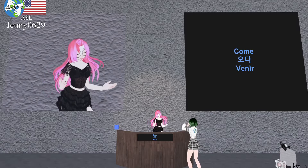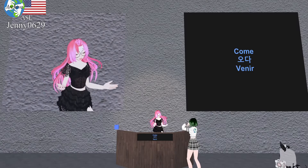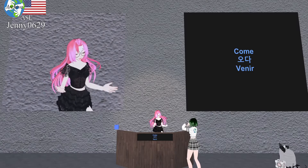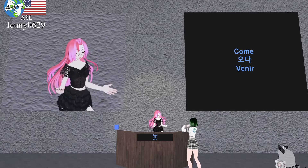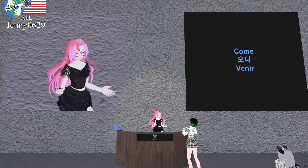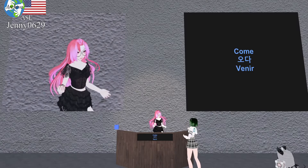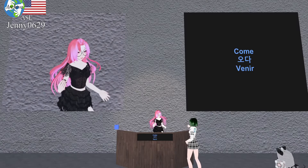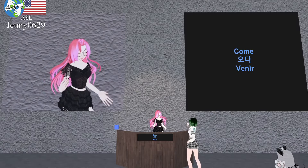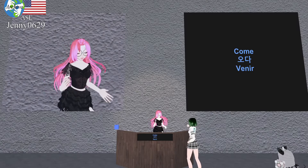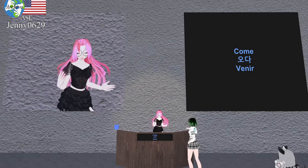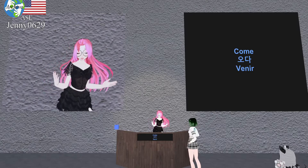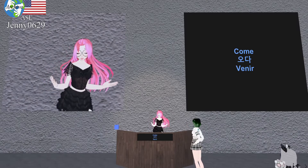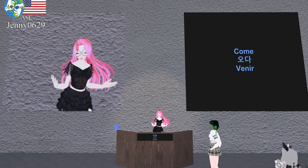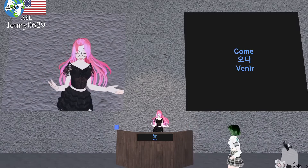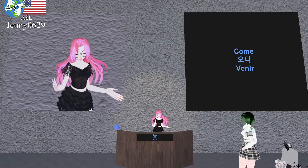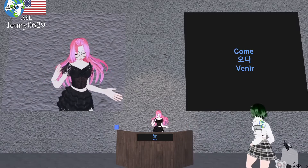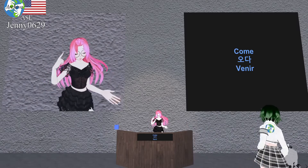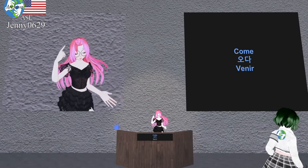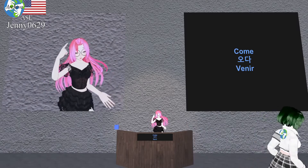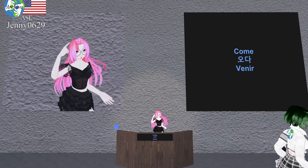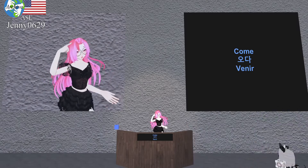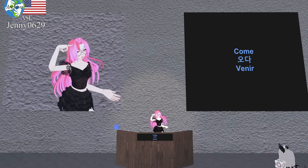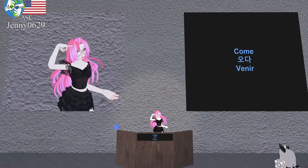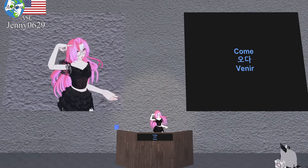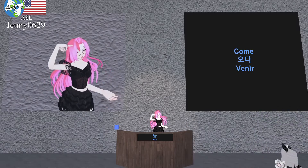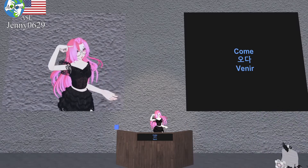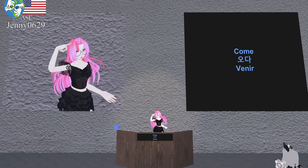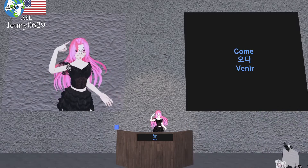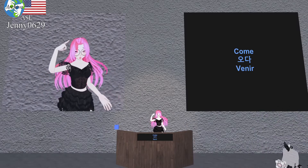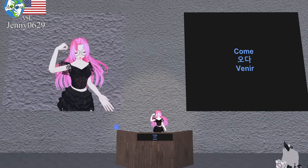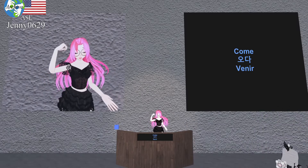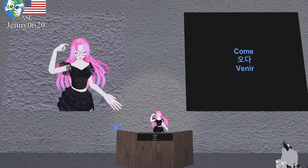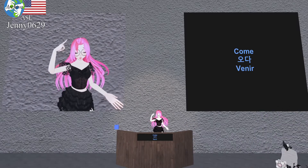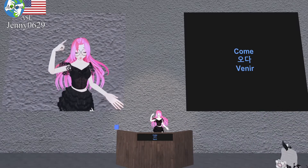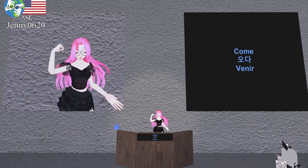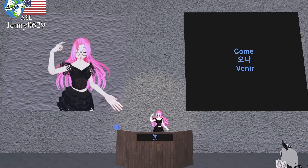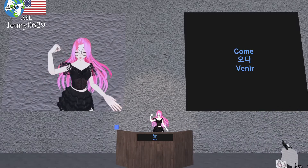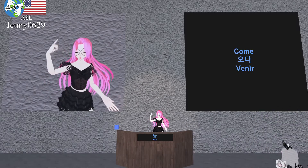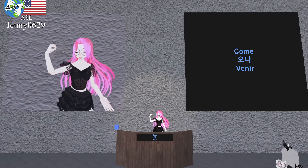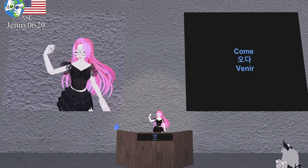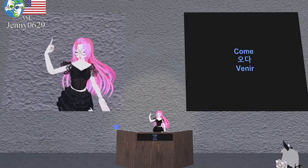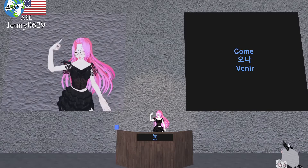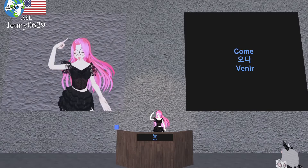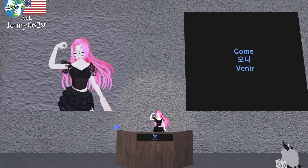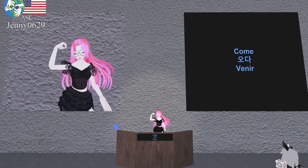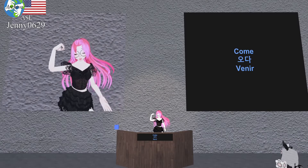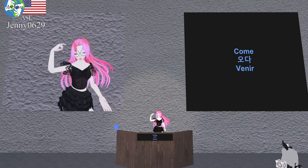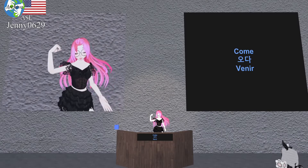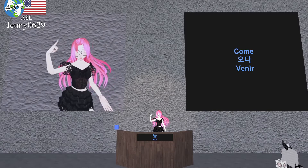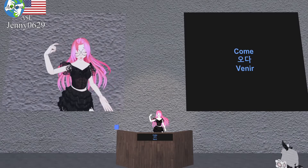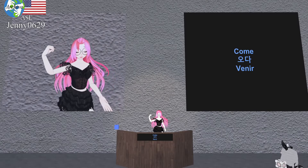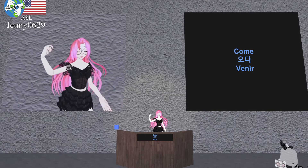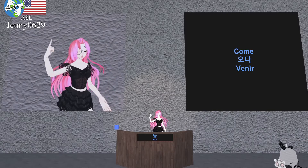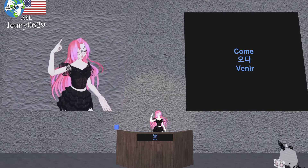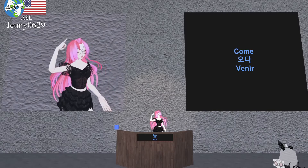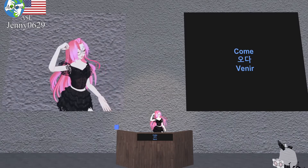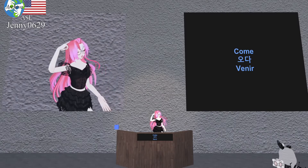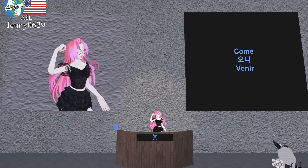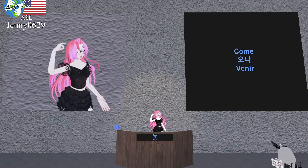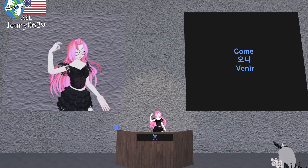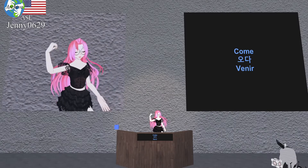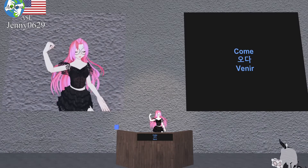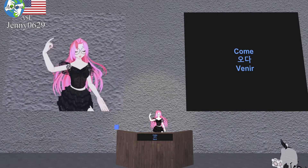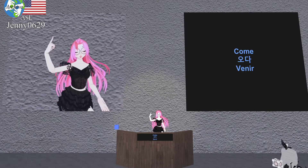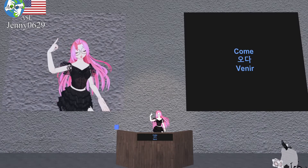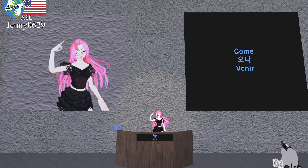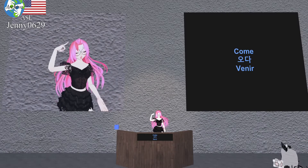Dream? That's a good question. So she said, how do you sign dream? It's going to come from your forehead and you're going to wiggle your finger like this. Dream.